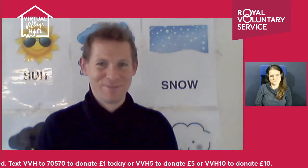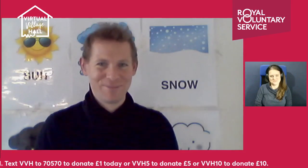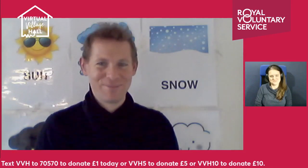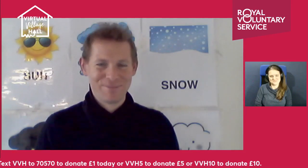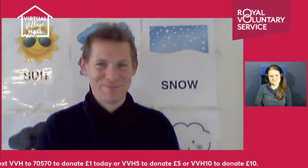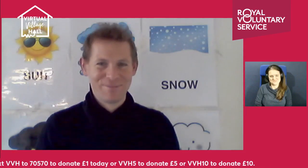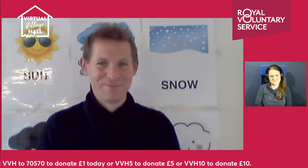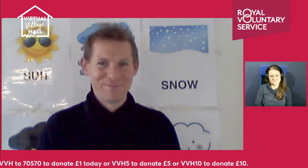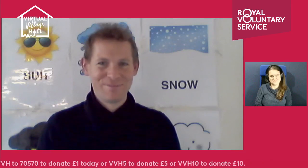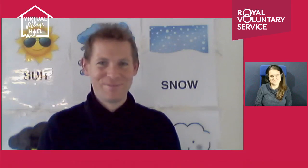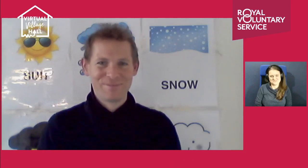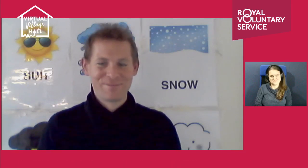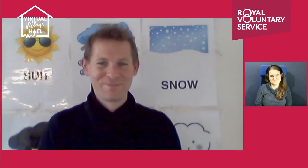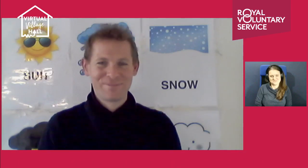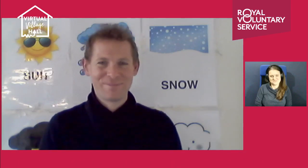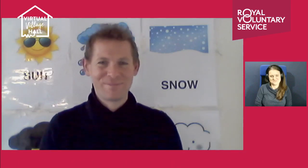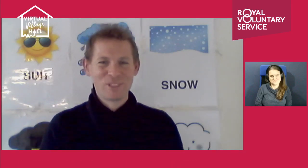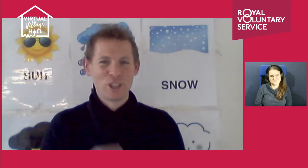beautiful.